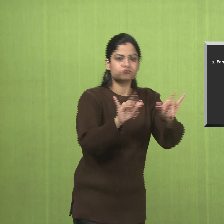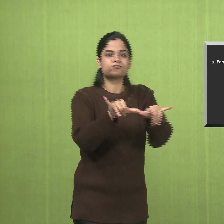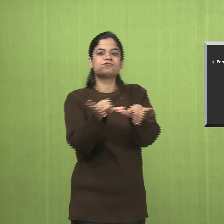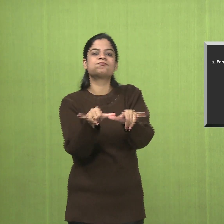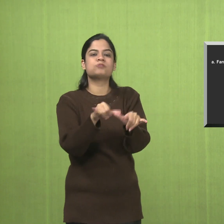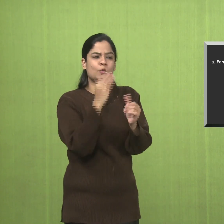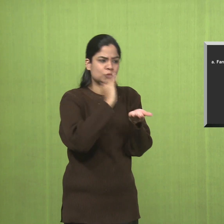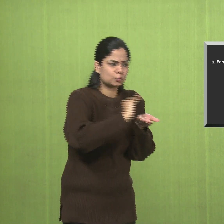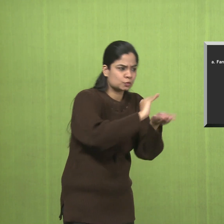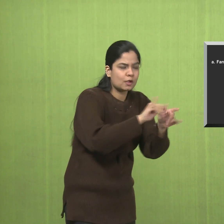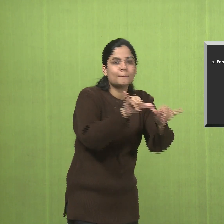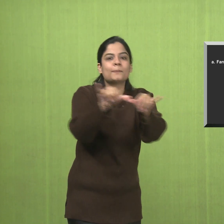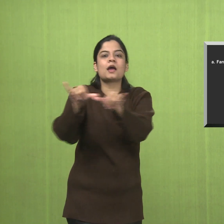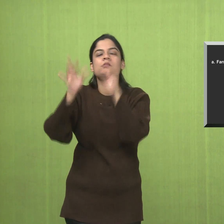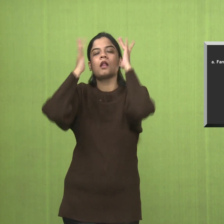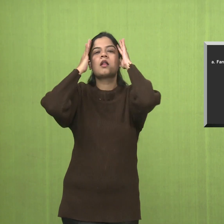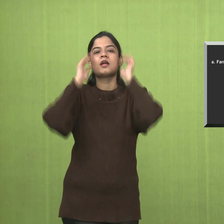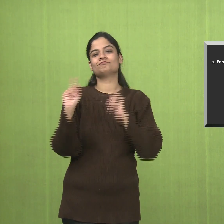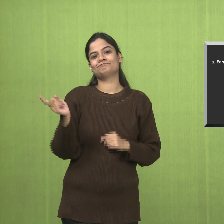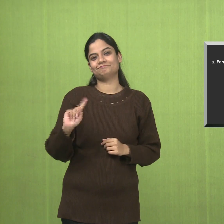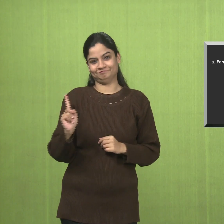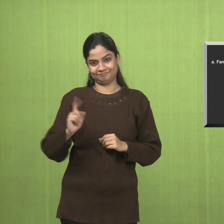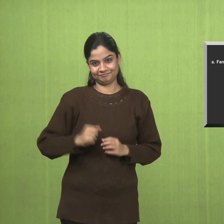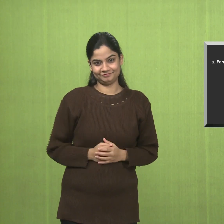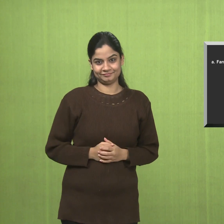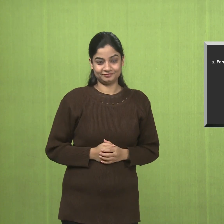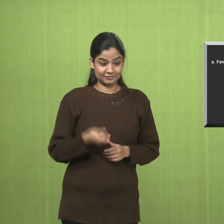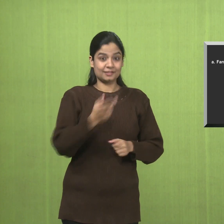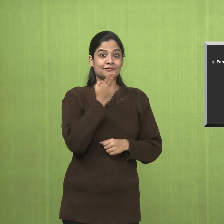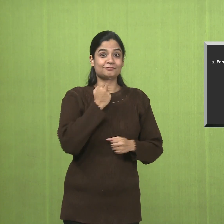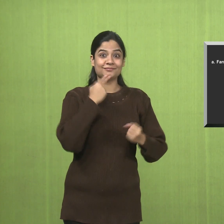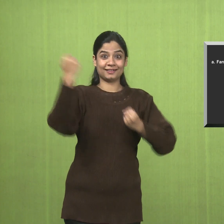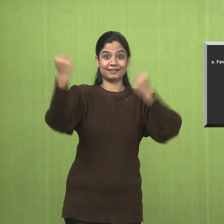water pumps or tractors in the farms to avoid the usage of energy.